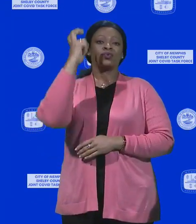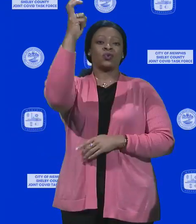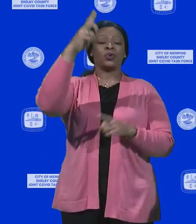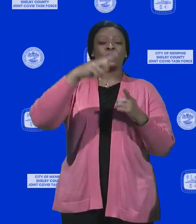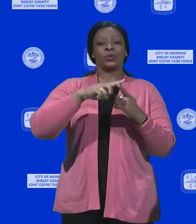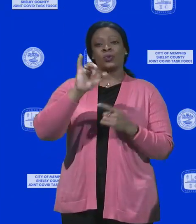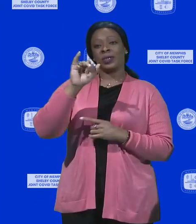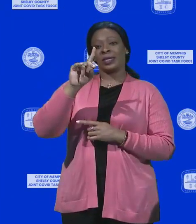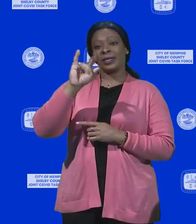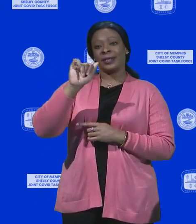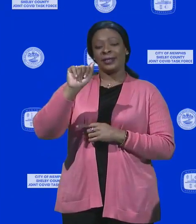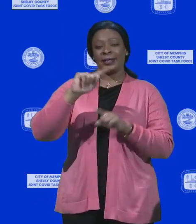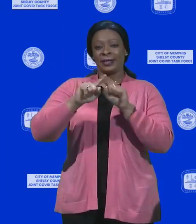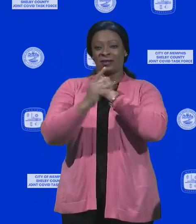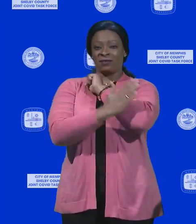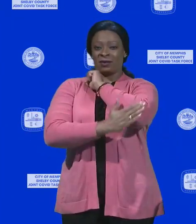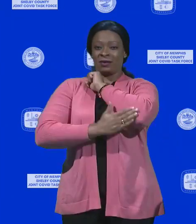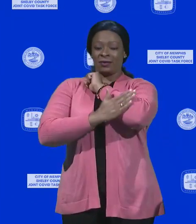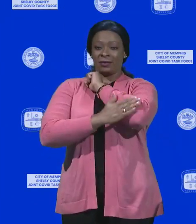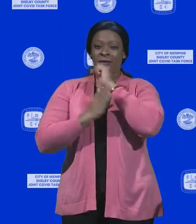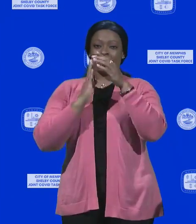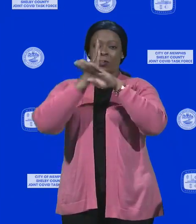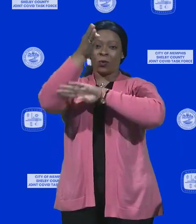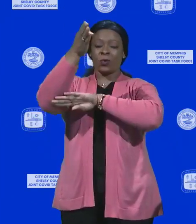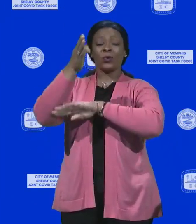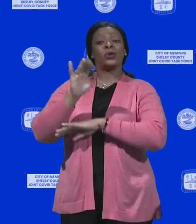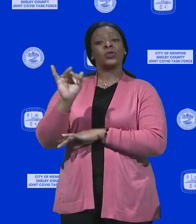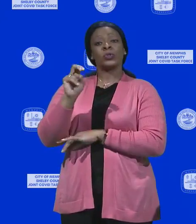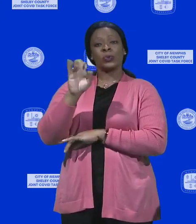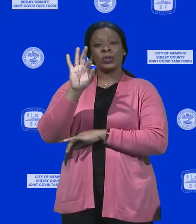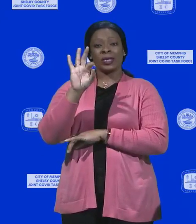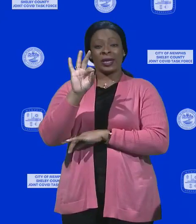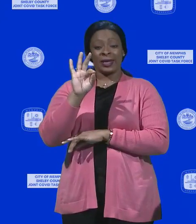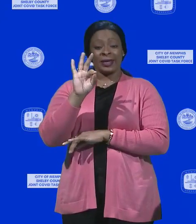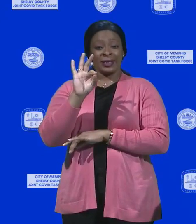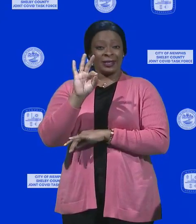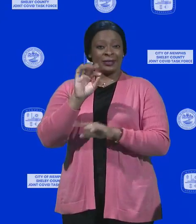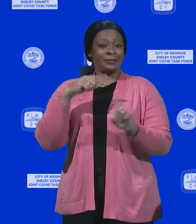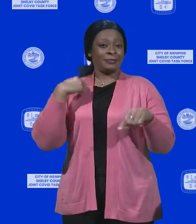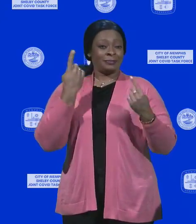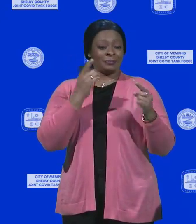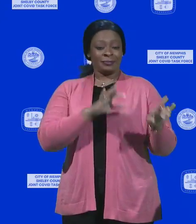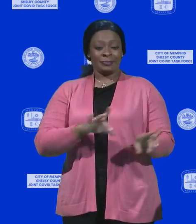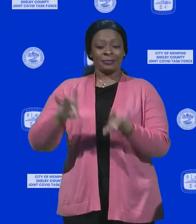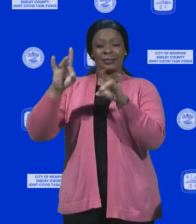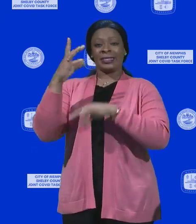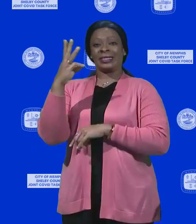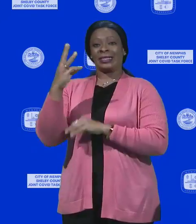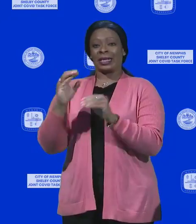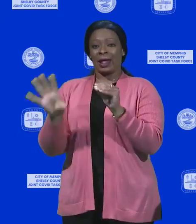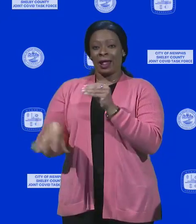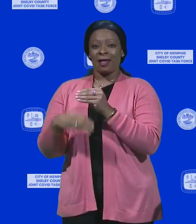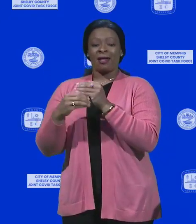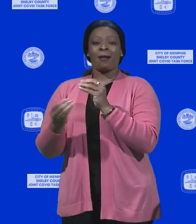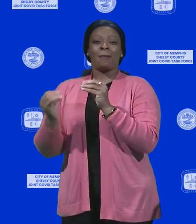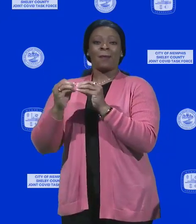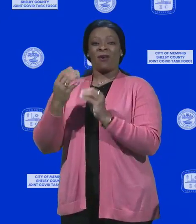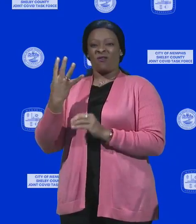India. Since June 9th, we've picked up 16 more clusters, including 4 last